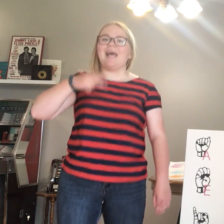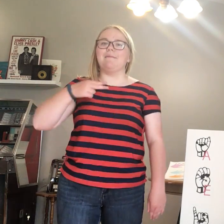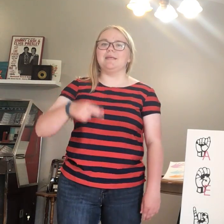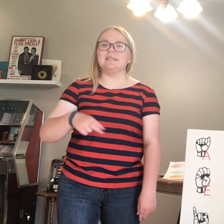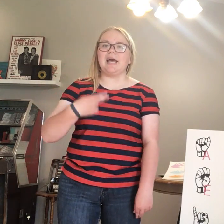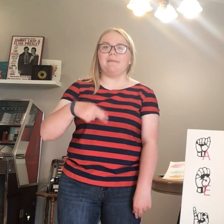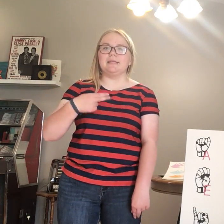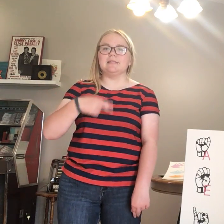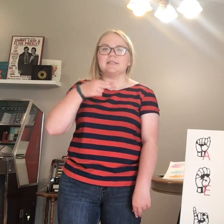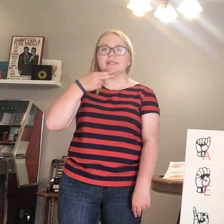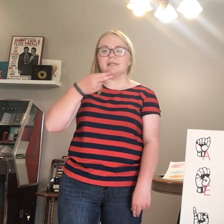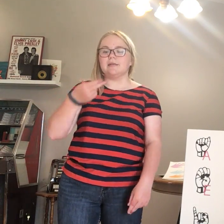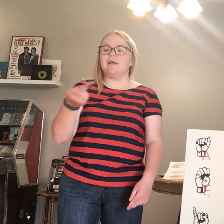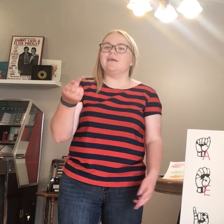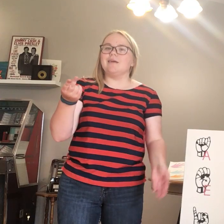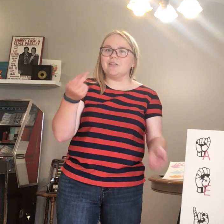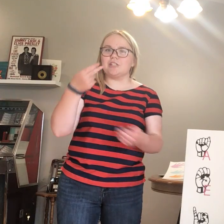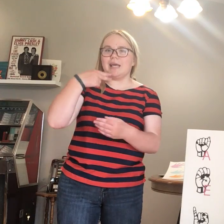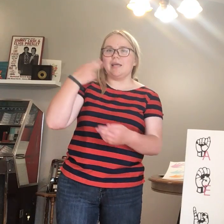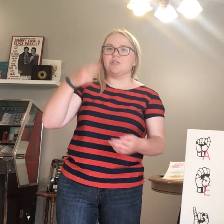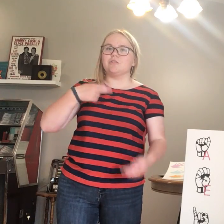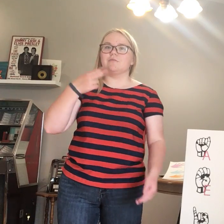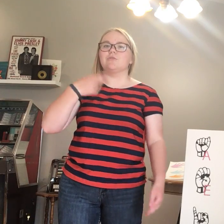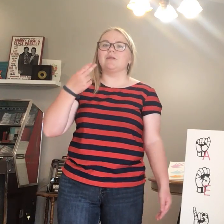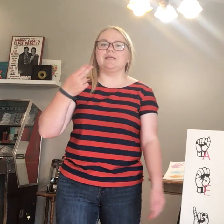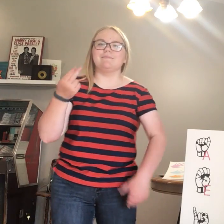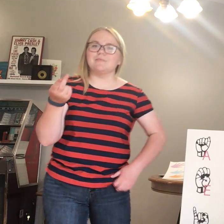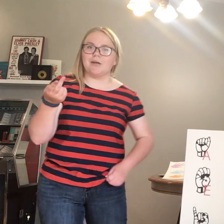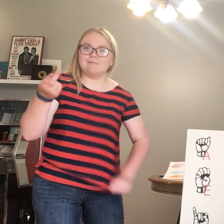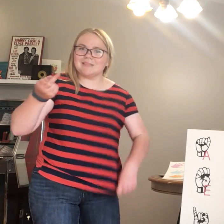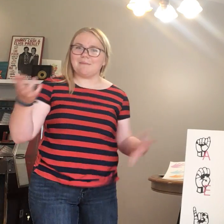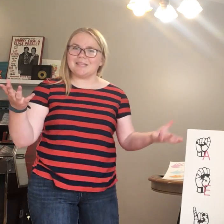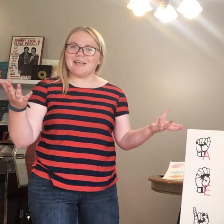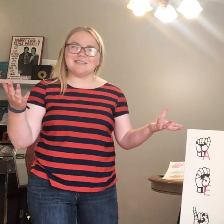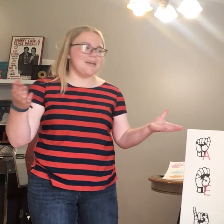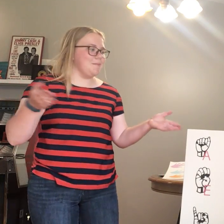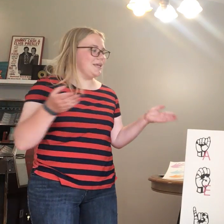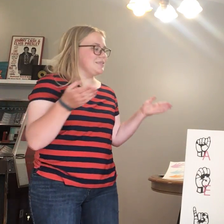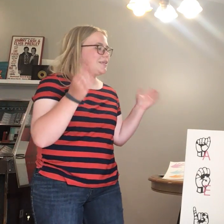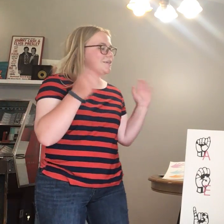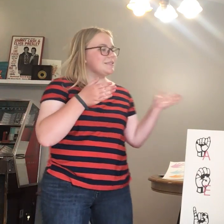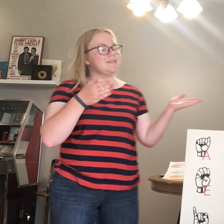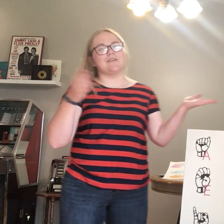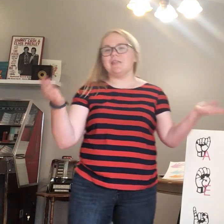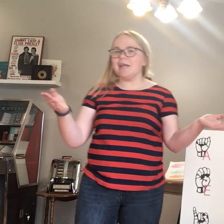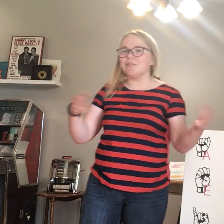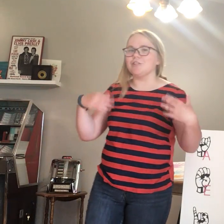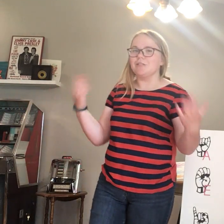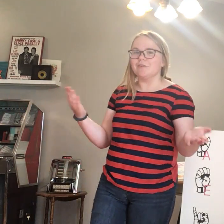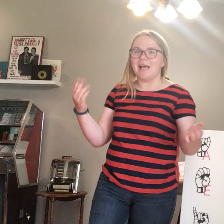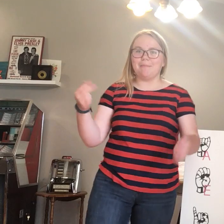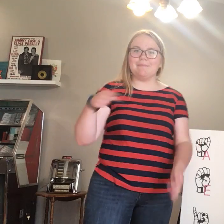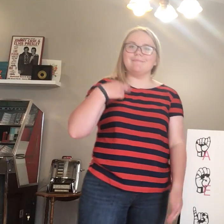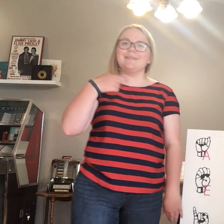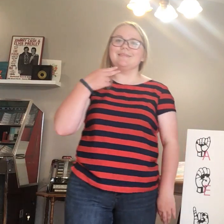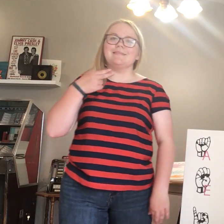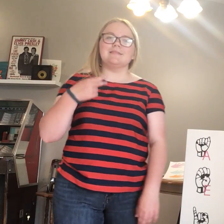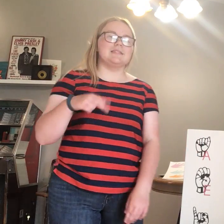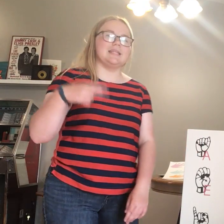Happy, happy, hearing. It's just H, twirling. So does that make sense? Because hearing starts with H, so is happy. It's